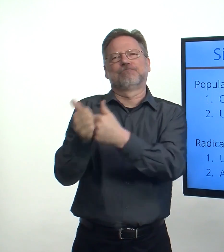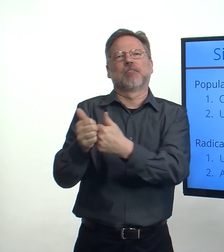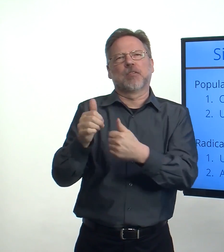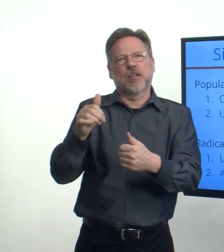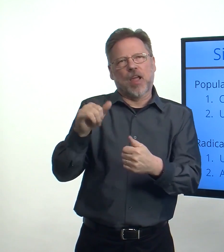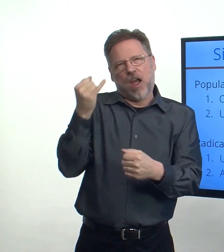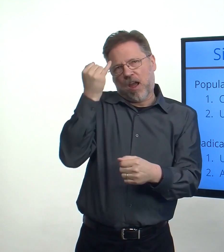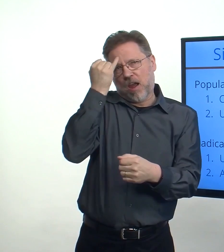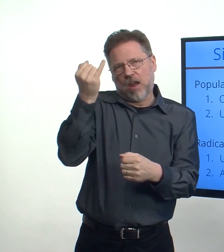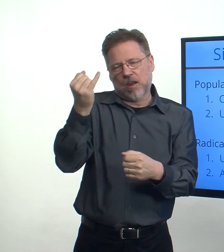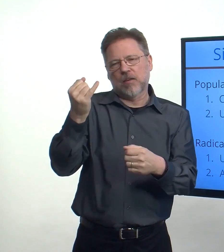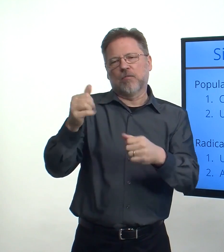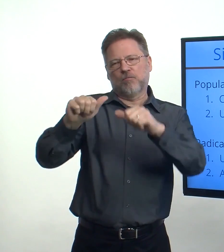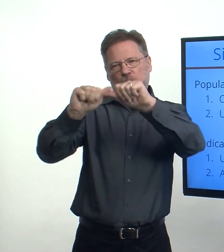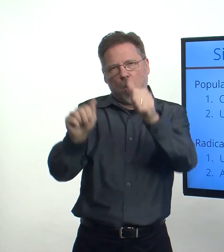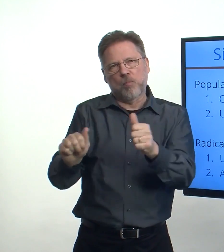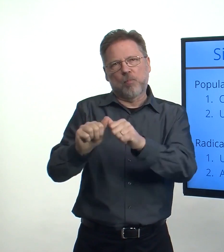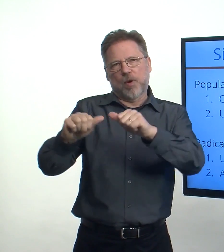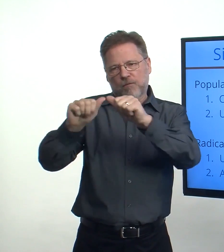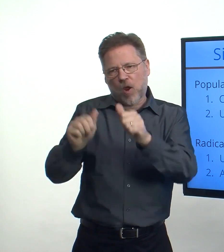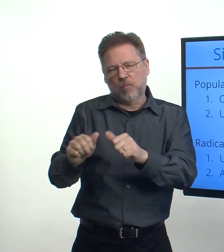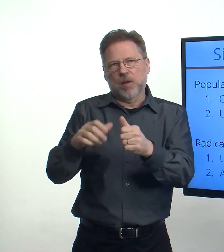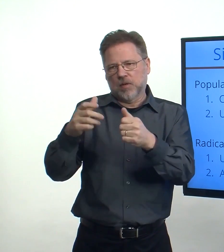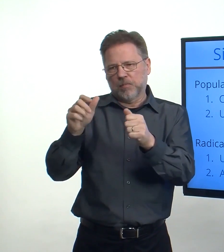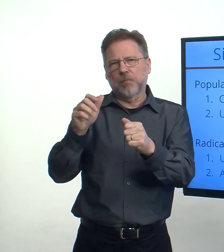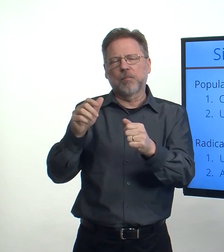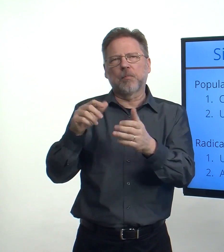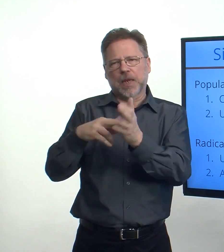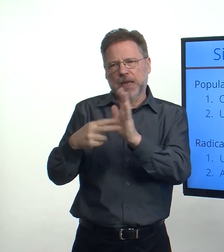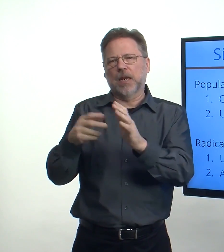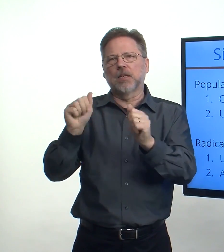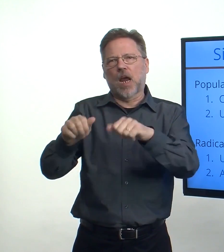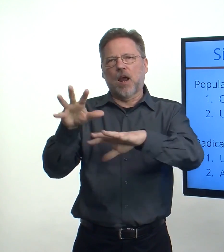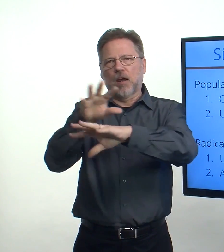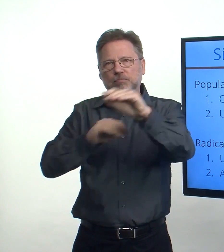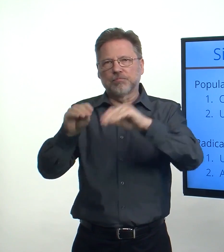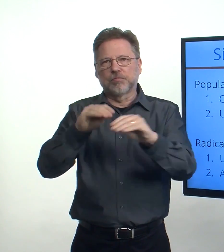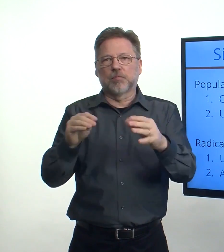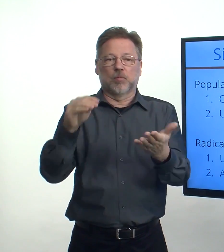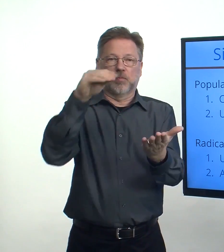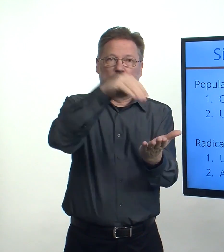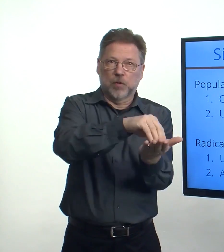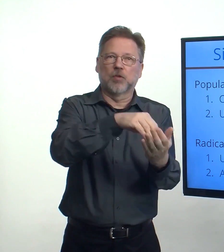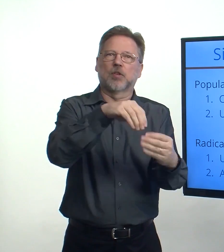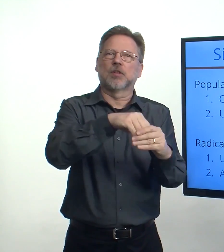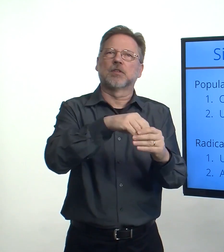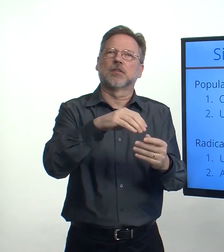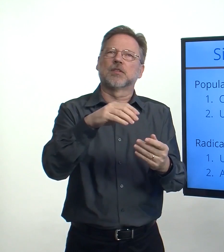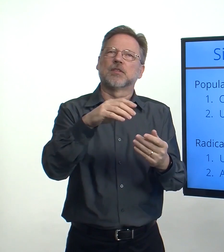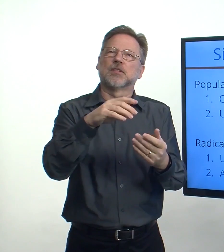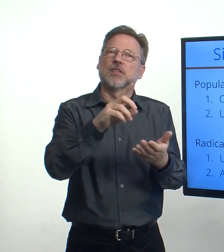The best way to do that was to use the idea of a formation-based approach to organizing dictionaries.